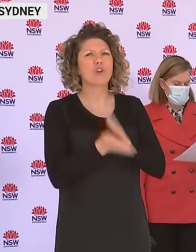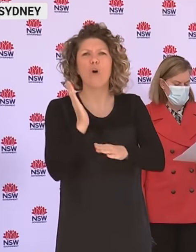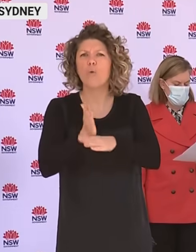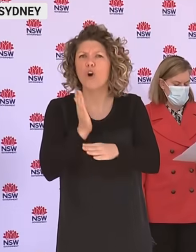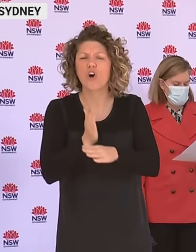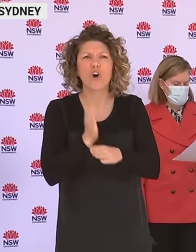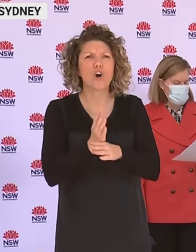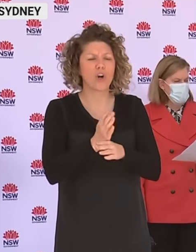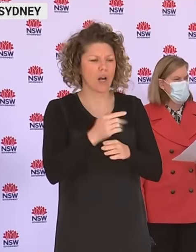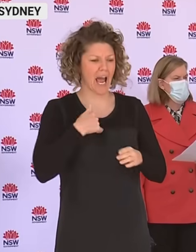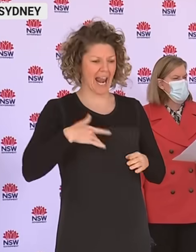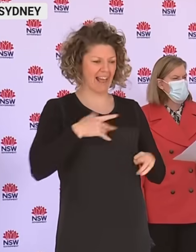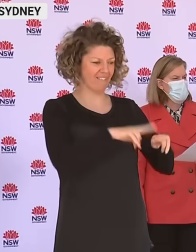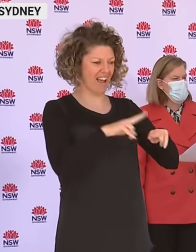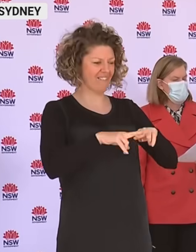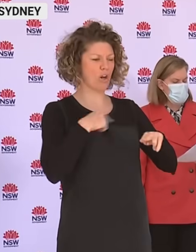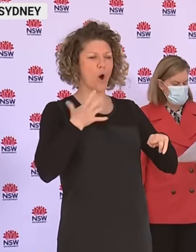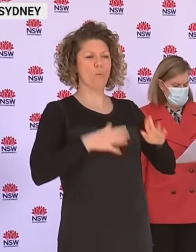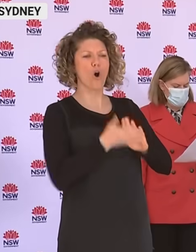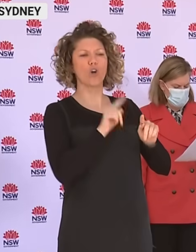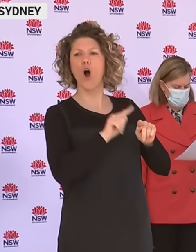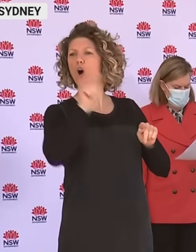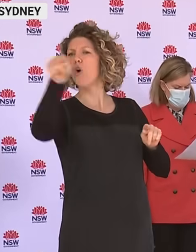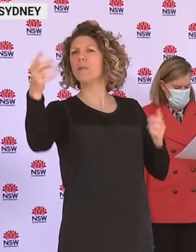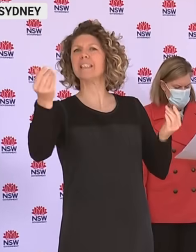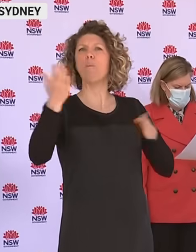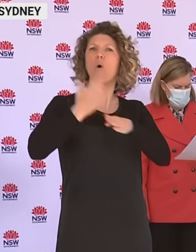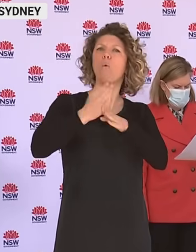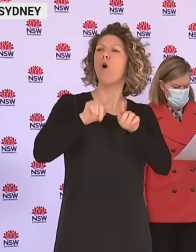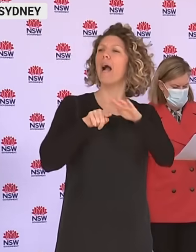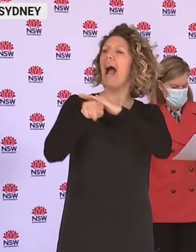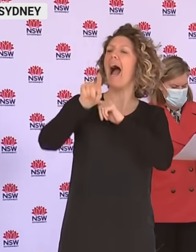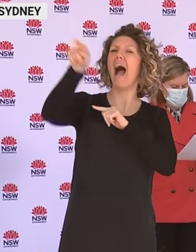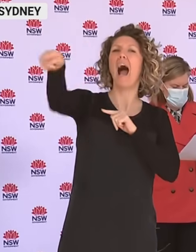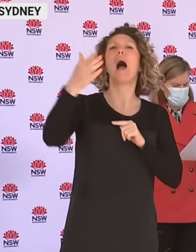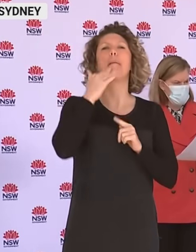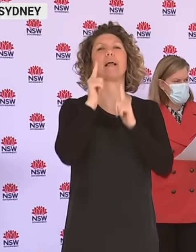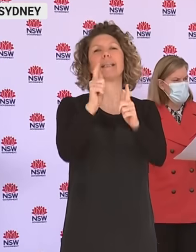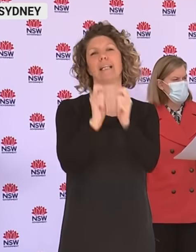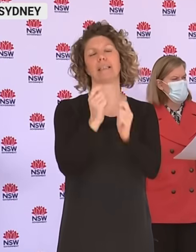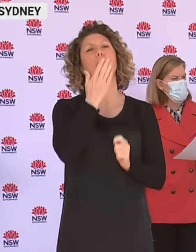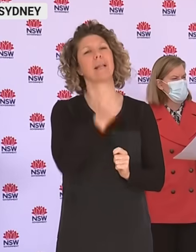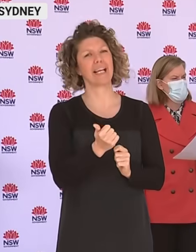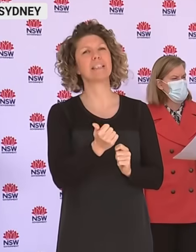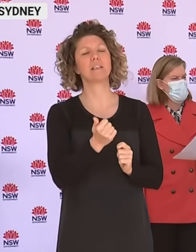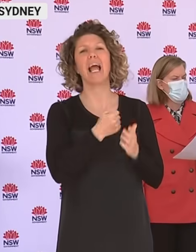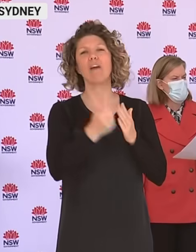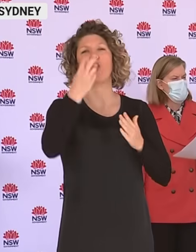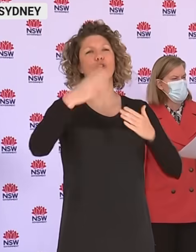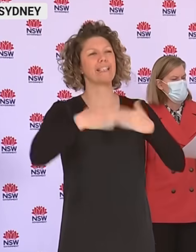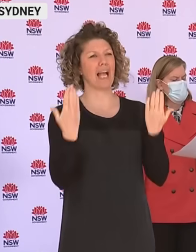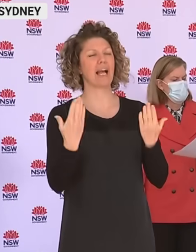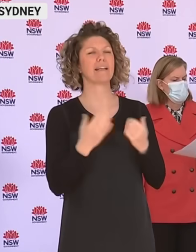house from that local government area to also get tested every 3 days. But now we're also asking that if you have anyone in